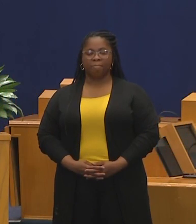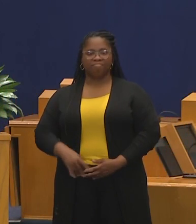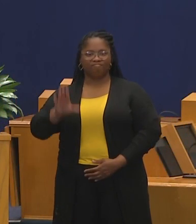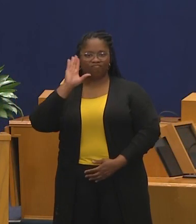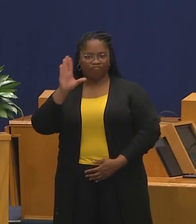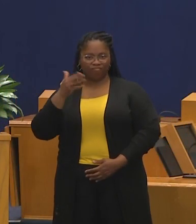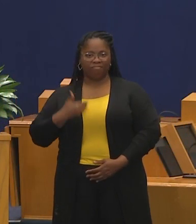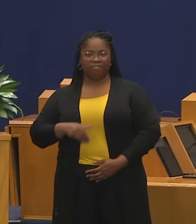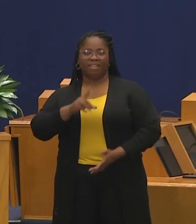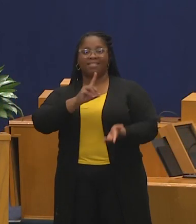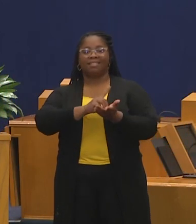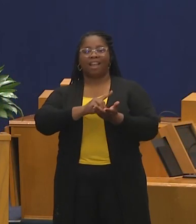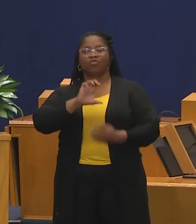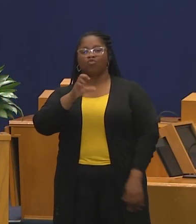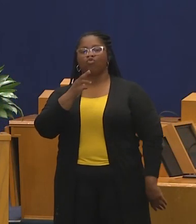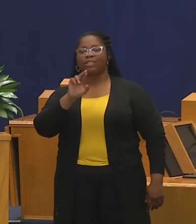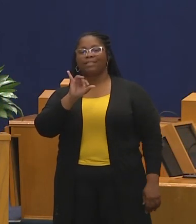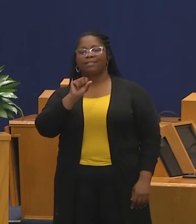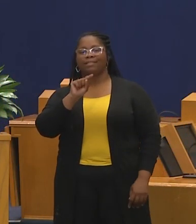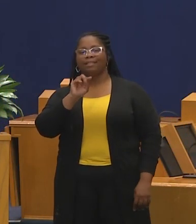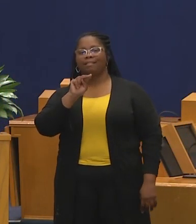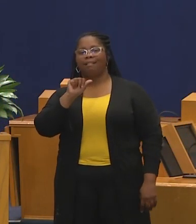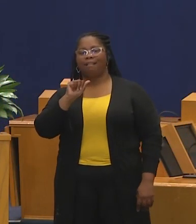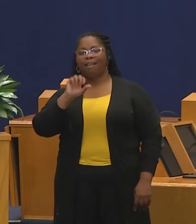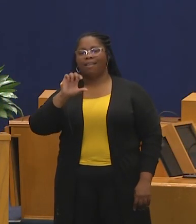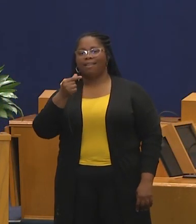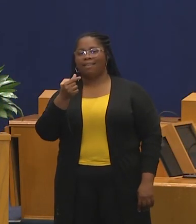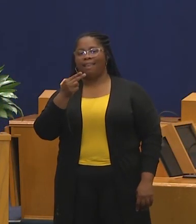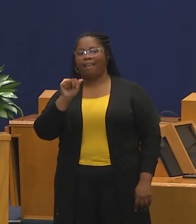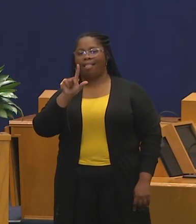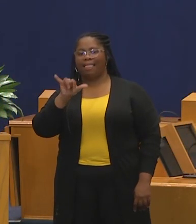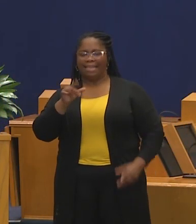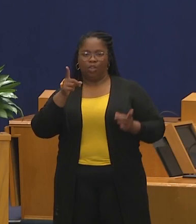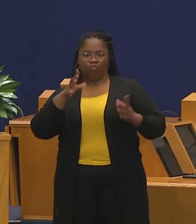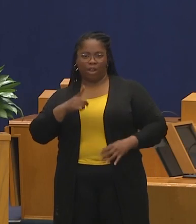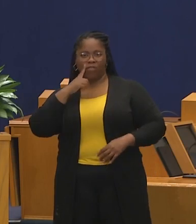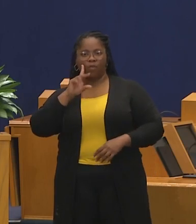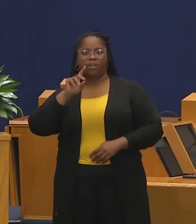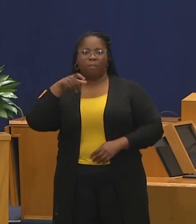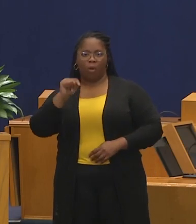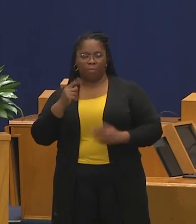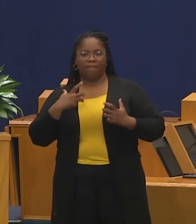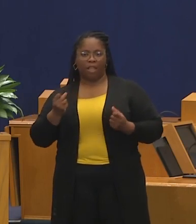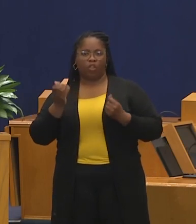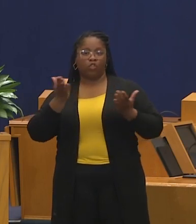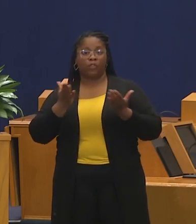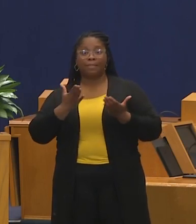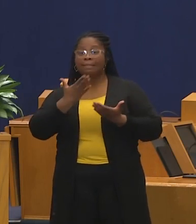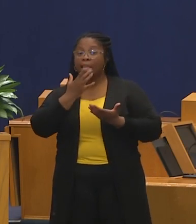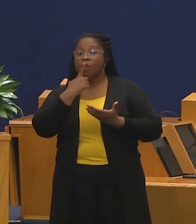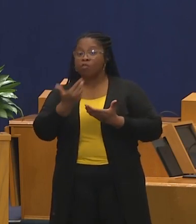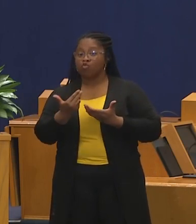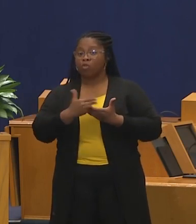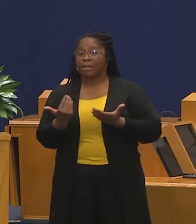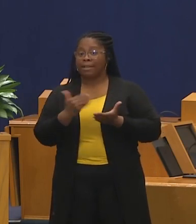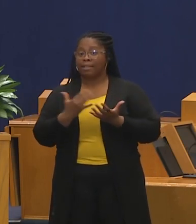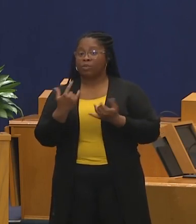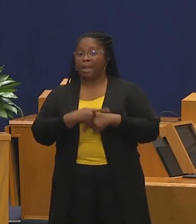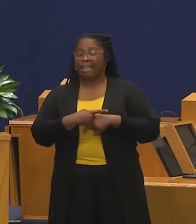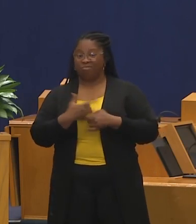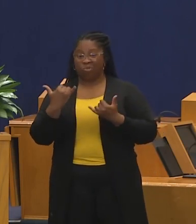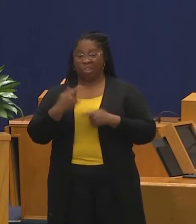Hi, I'm Dr. Christina Galley, the Director of the Department of Health Services. Thanks for joining us again today. Today, I'm going to walk through a